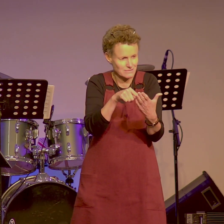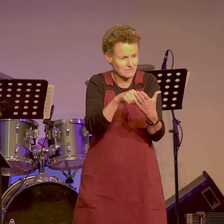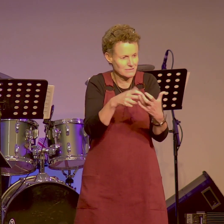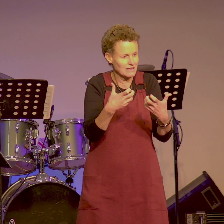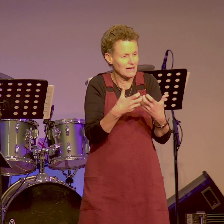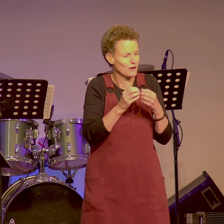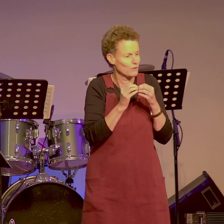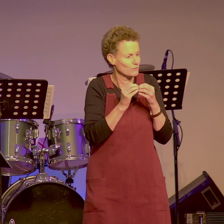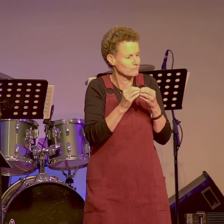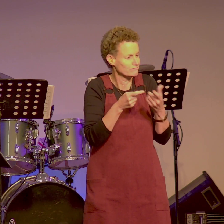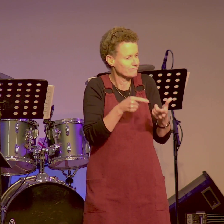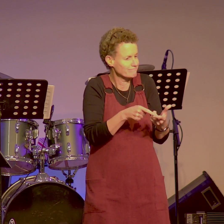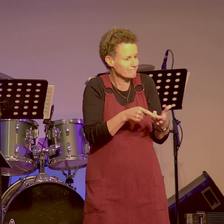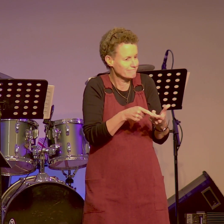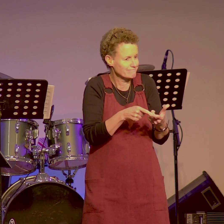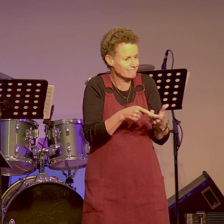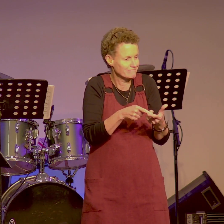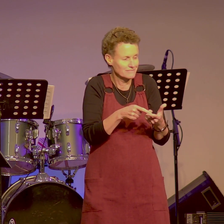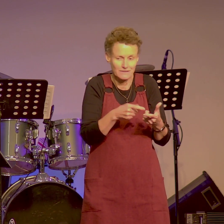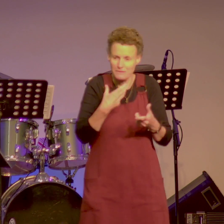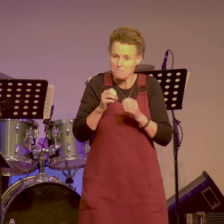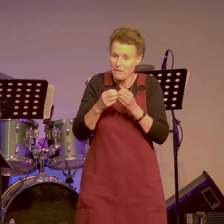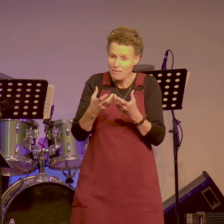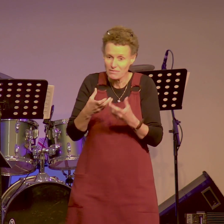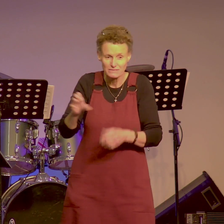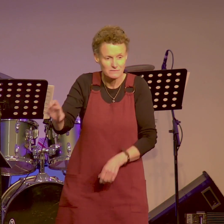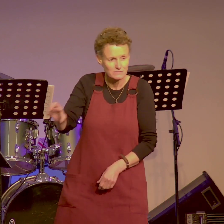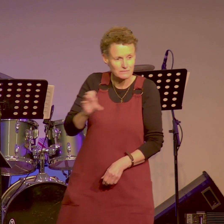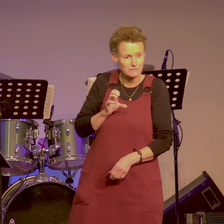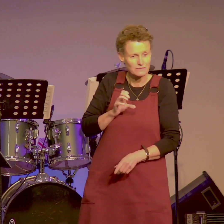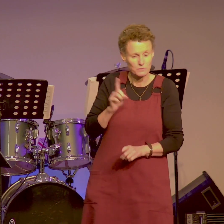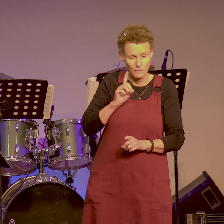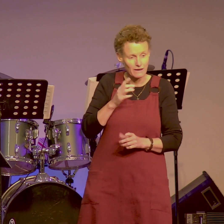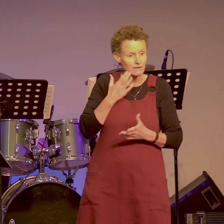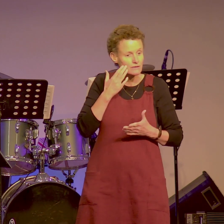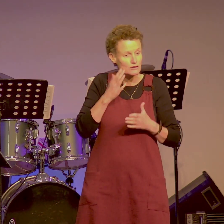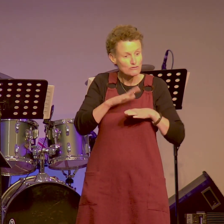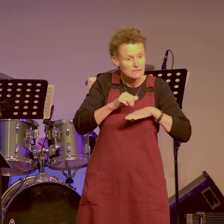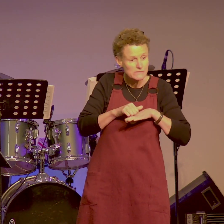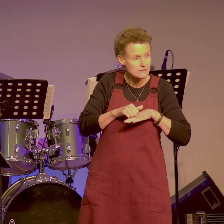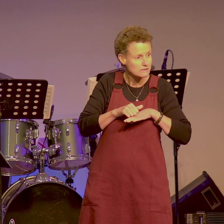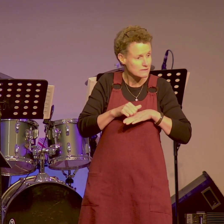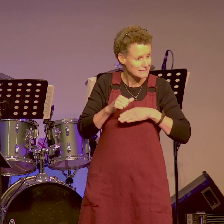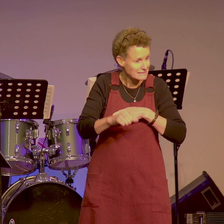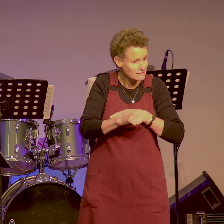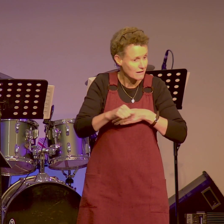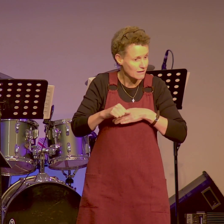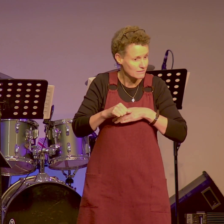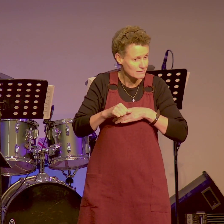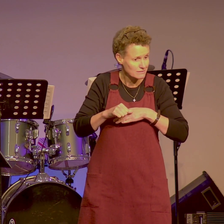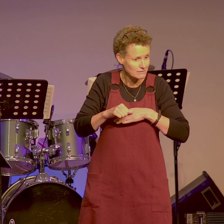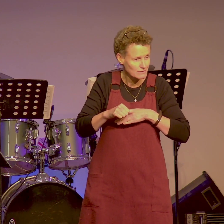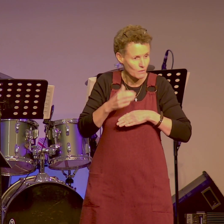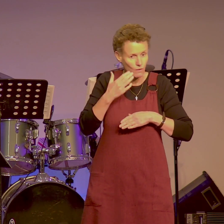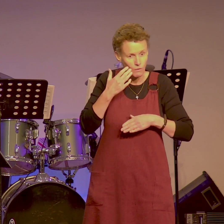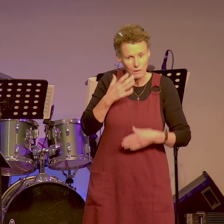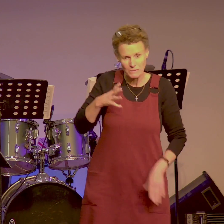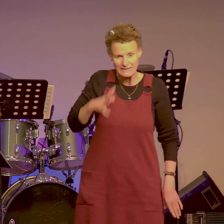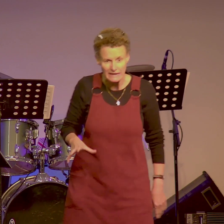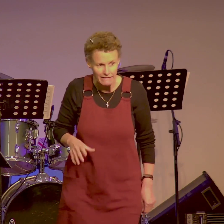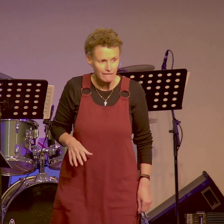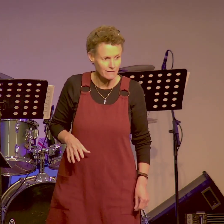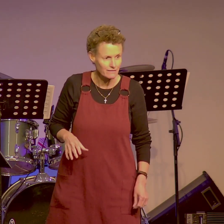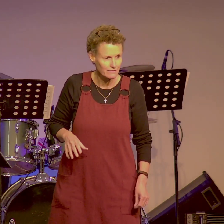And I'm thinking, we've all got Bibles, or most of us have got a Bible. How do we treat the Bible? Do you just take it out at Christmas and